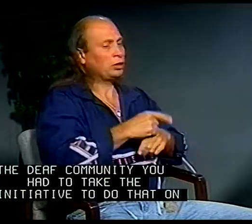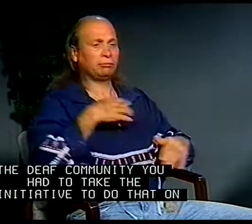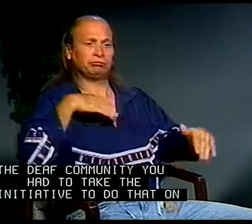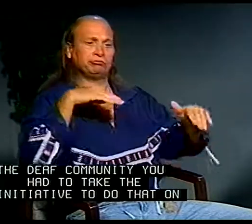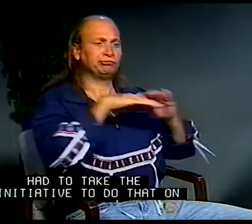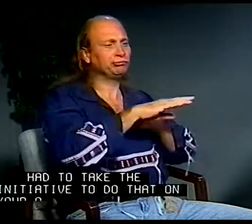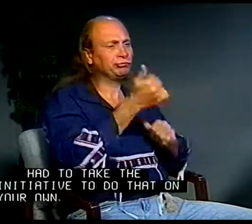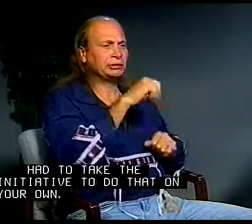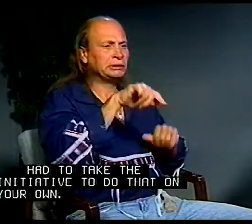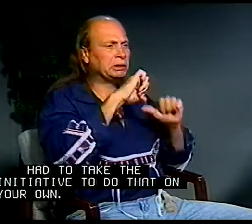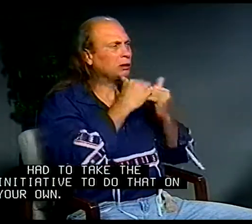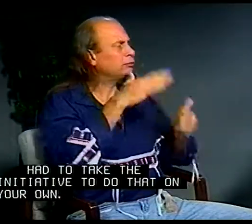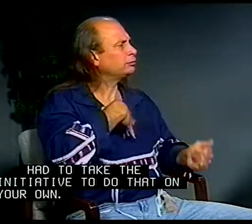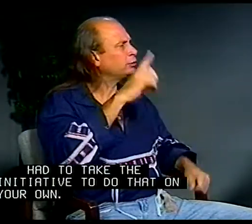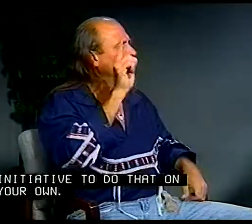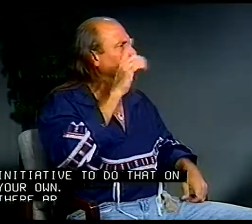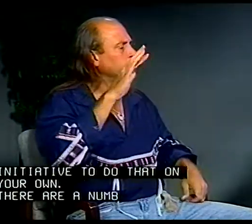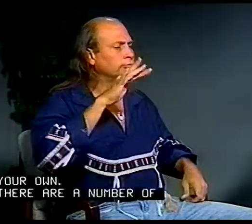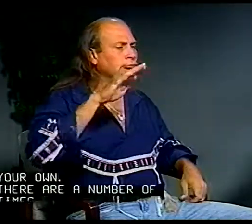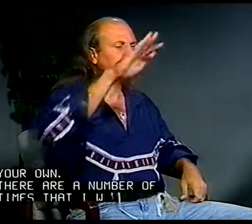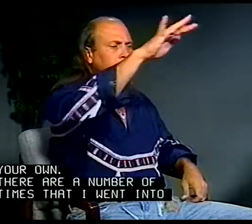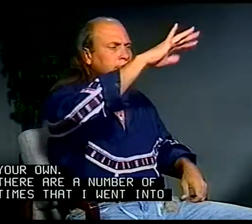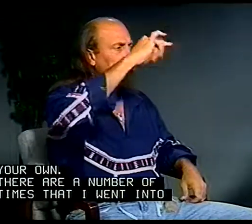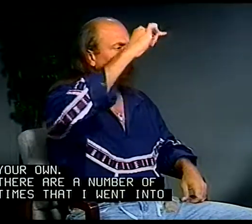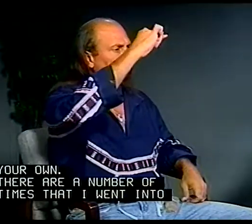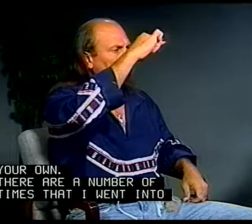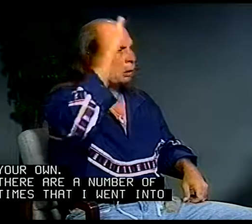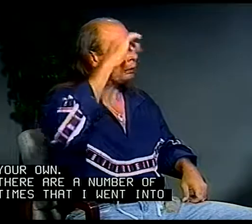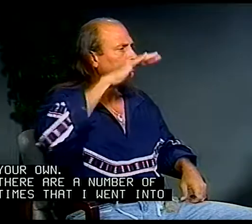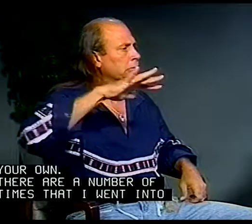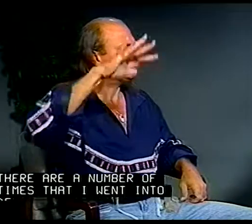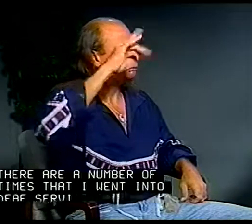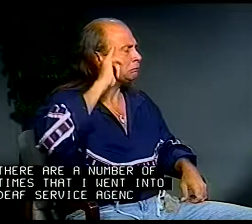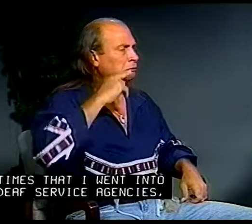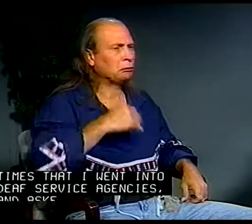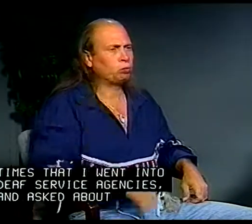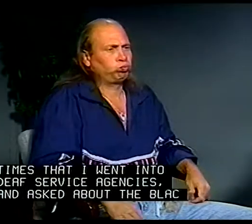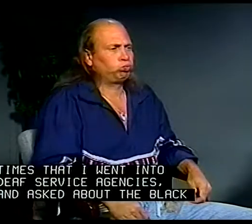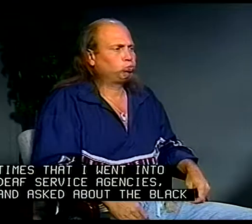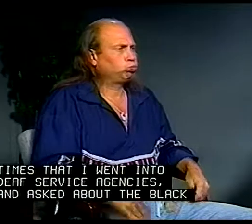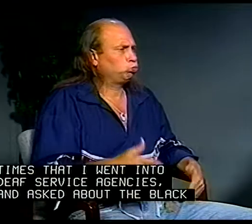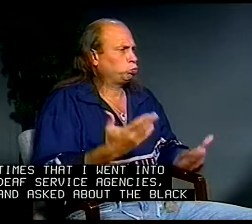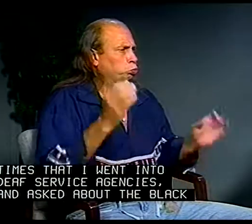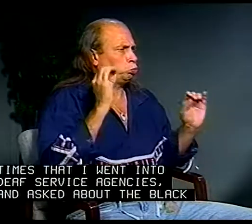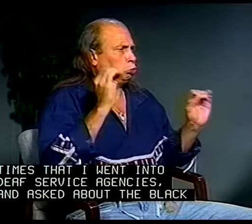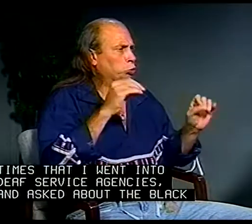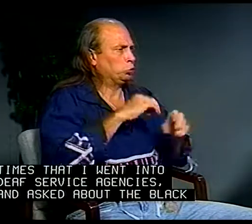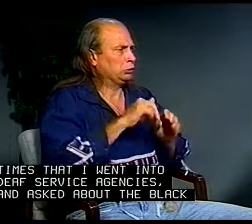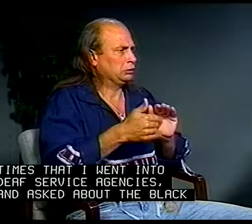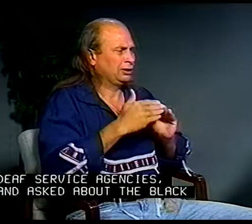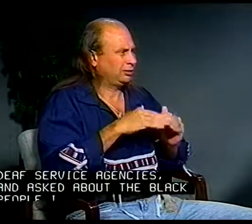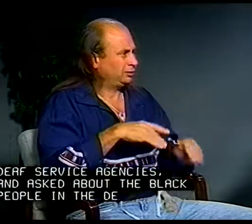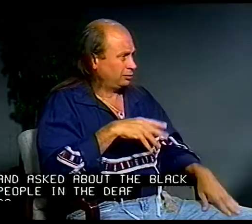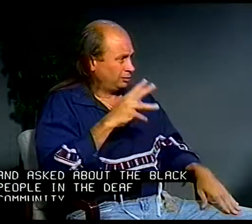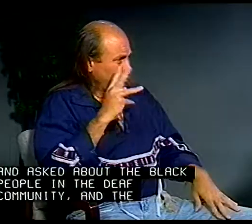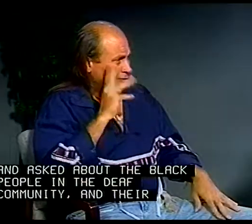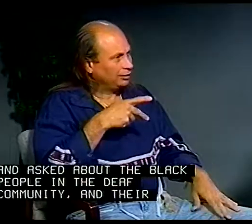take the initiative to do that on your own. There were a number of times I went into deaf service agencies and asked